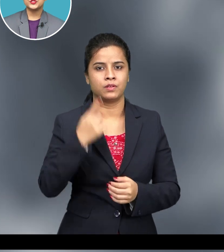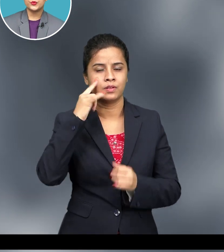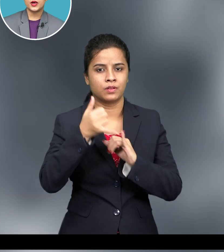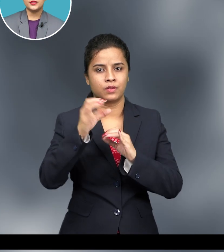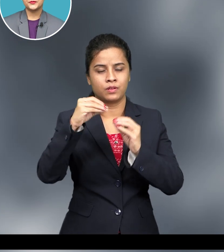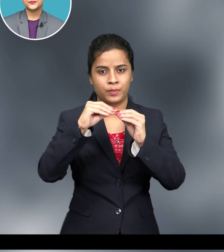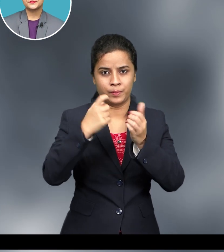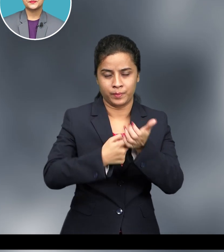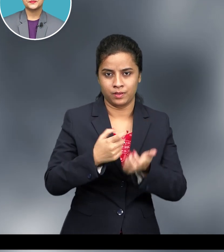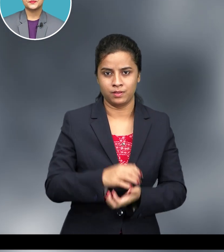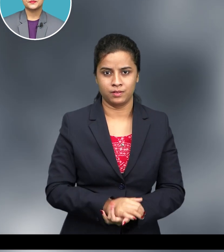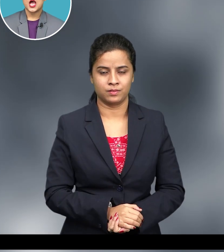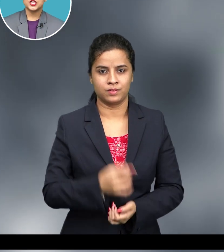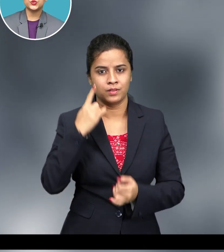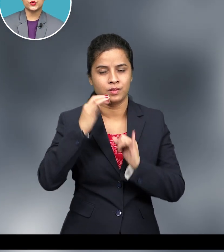isobar,